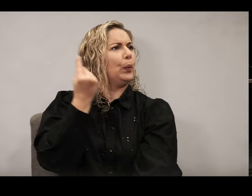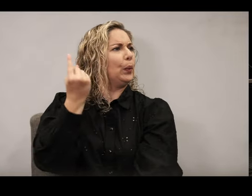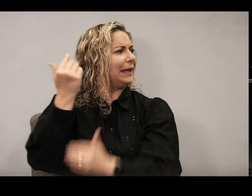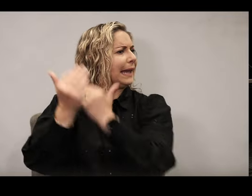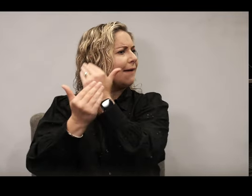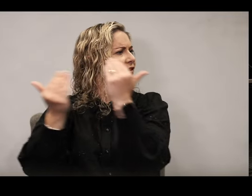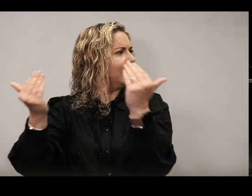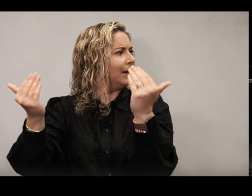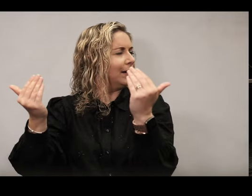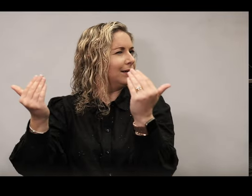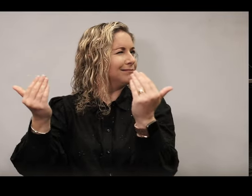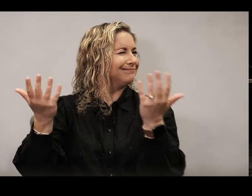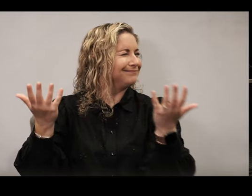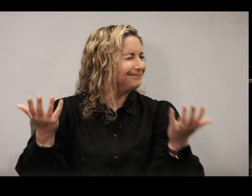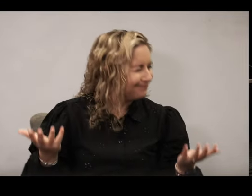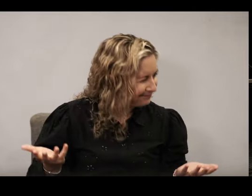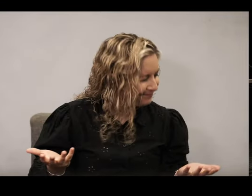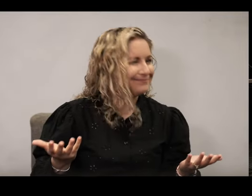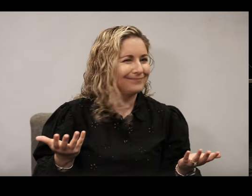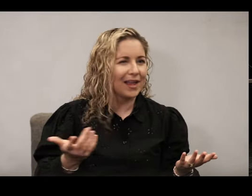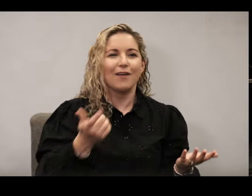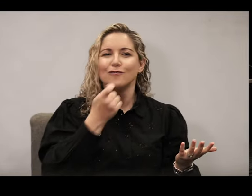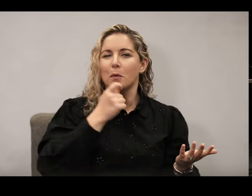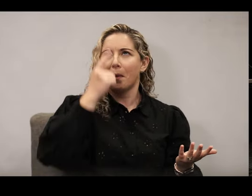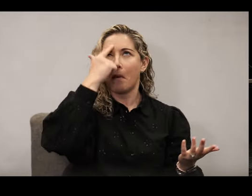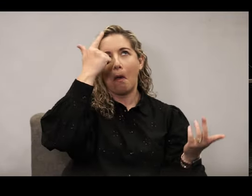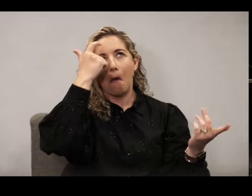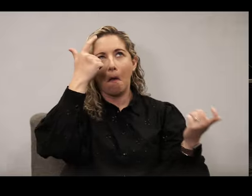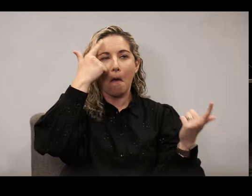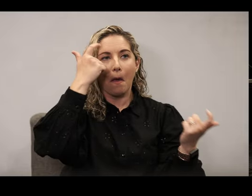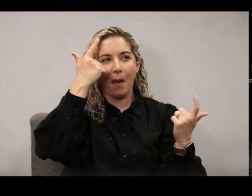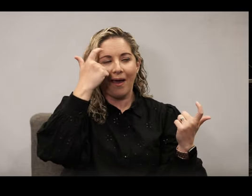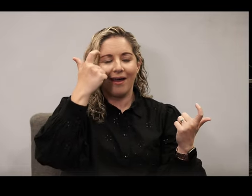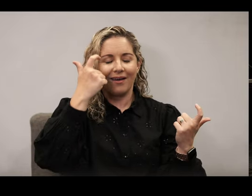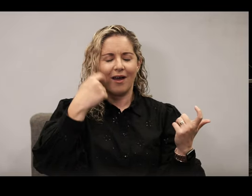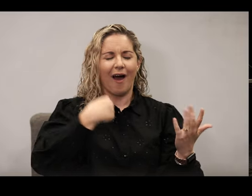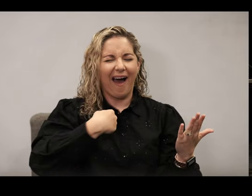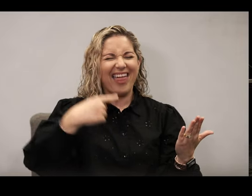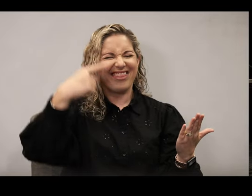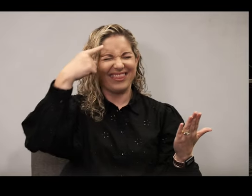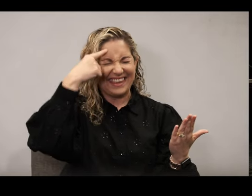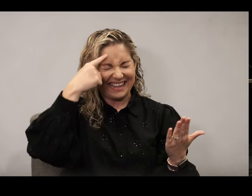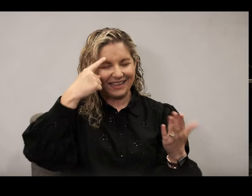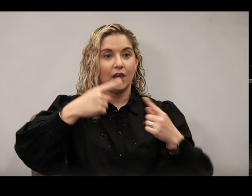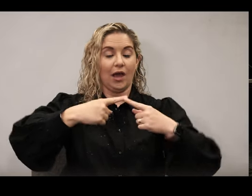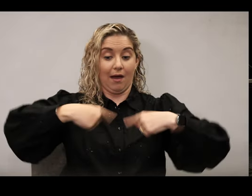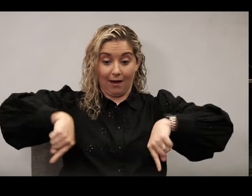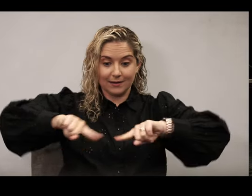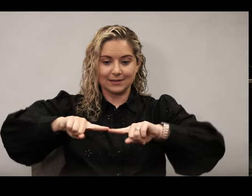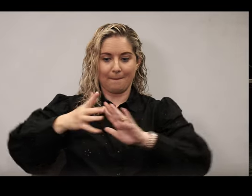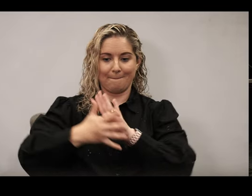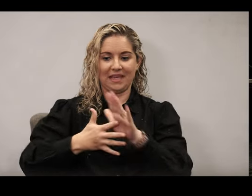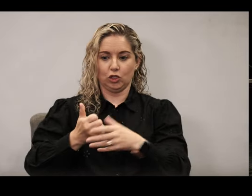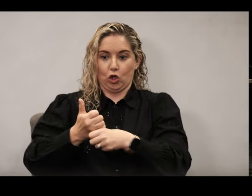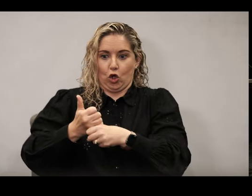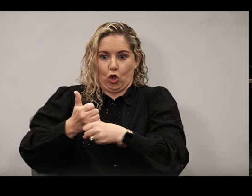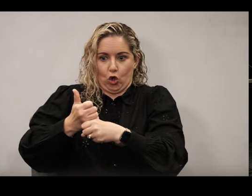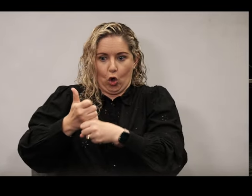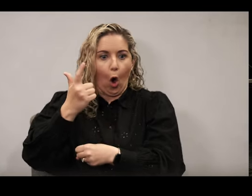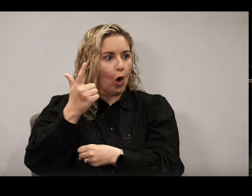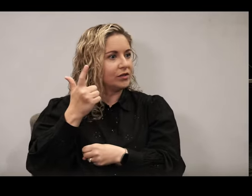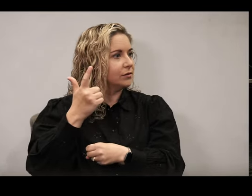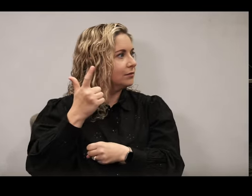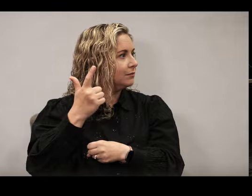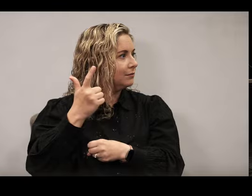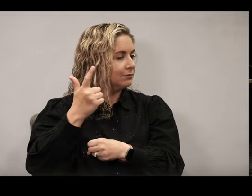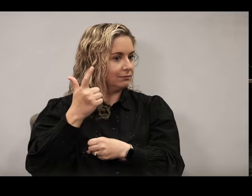few suggestions have been given, but I'm convinced the only one that makes sense is the us is God. Right at the